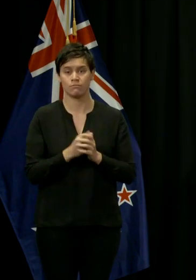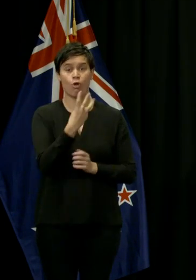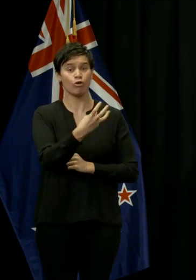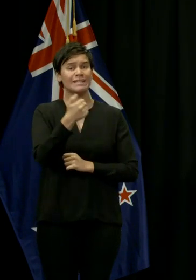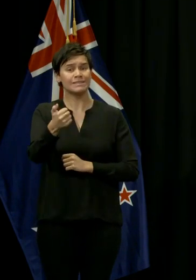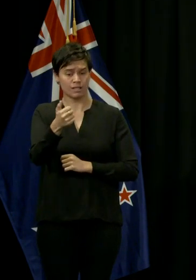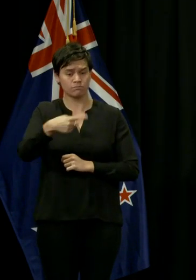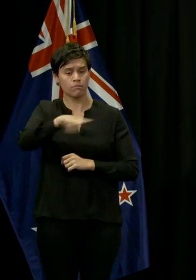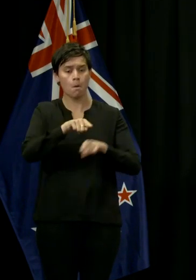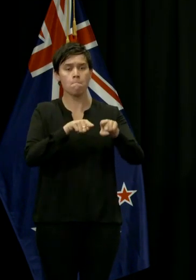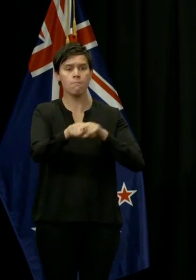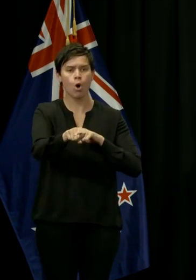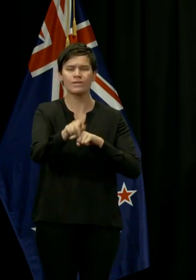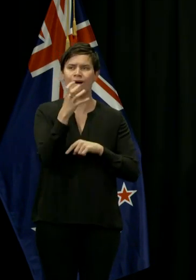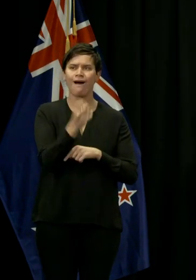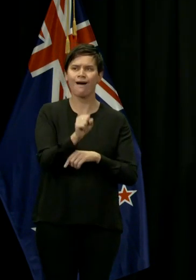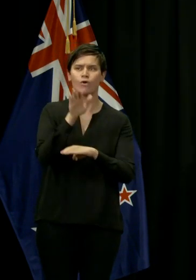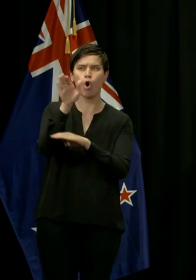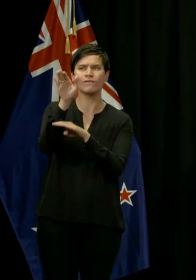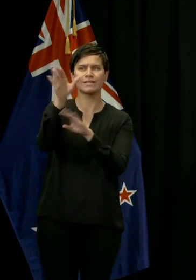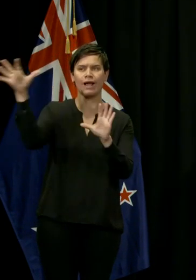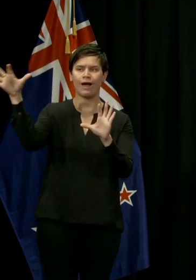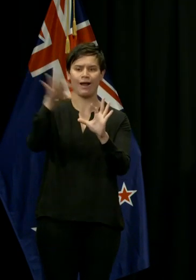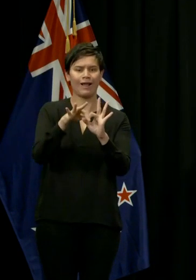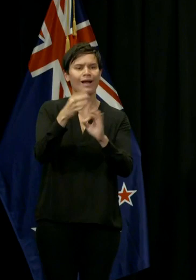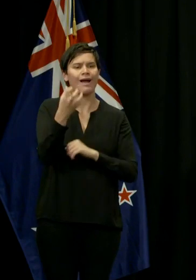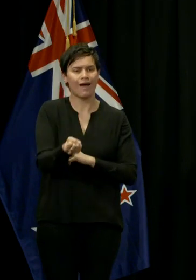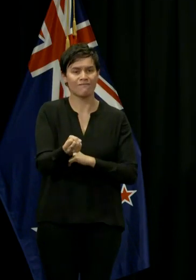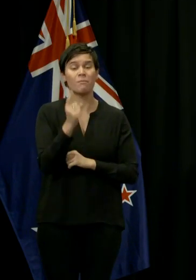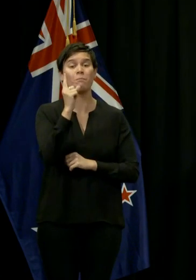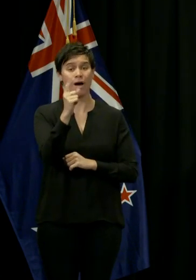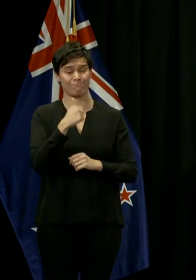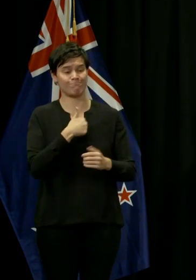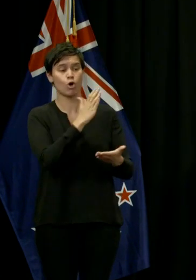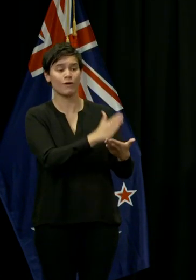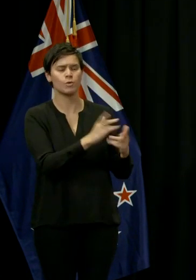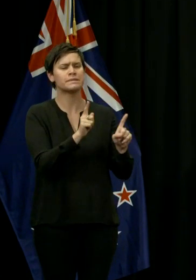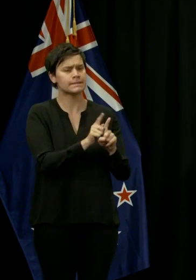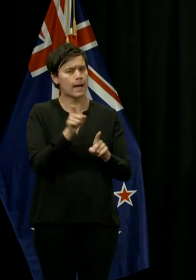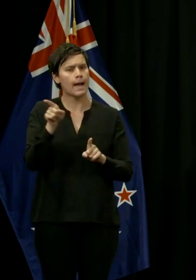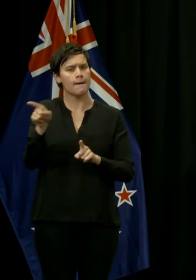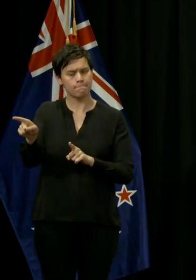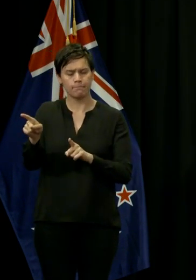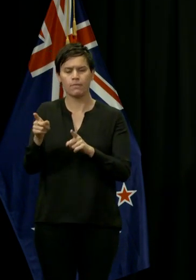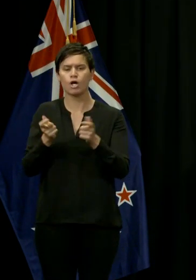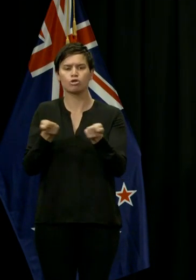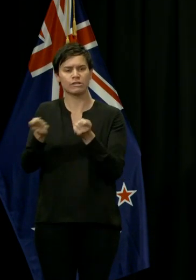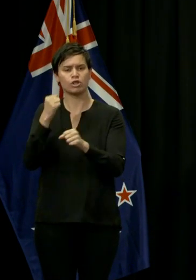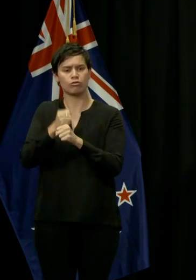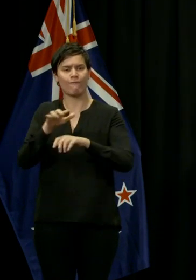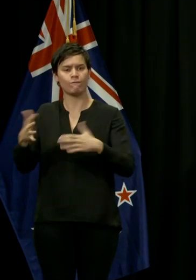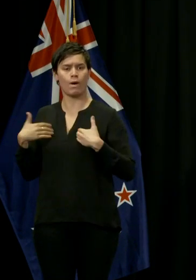to overseas travel in some way, I can also confirm, as did the Director General of Health, that we have